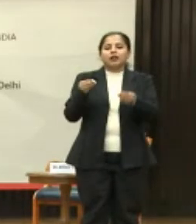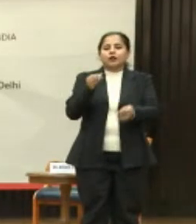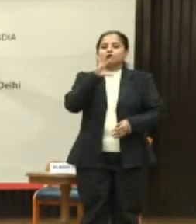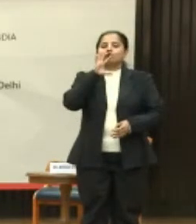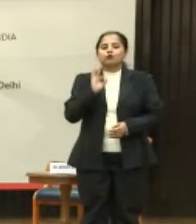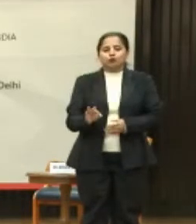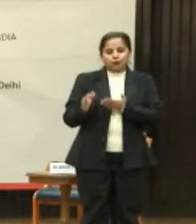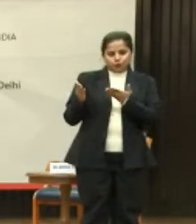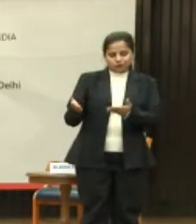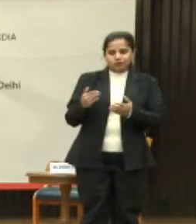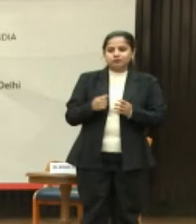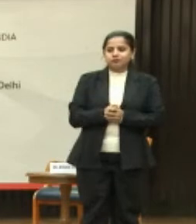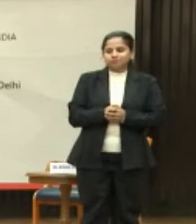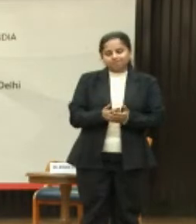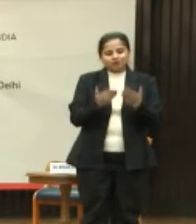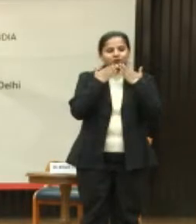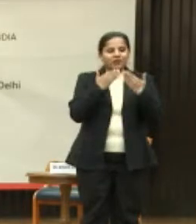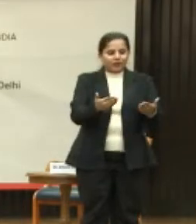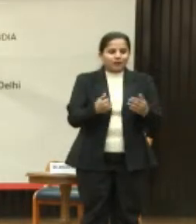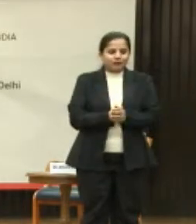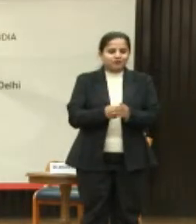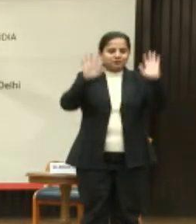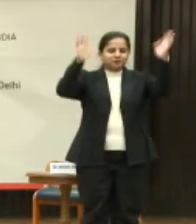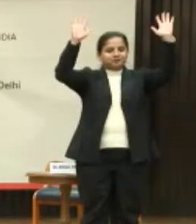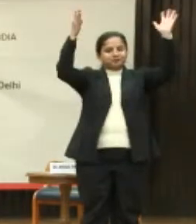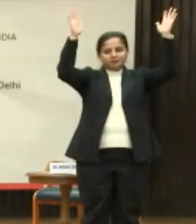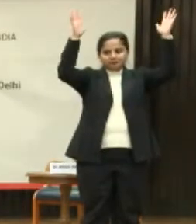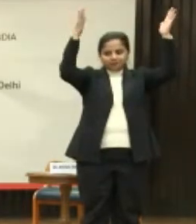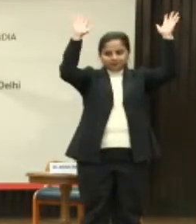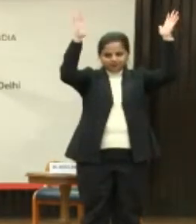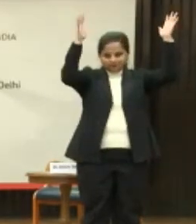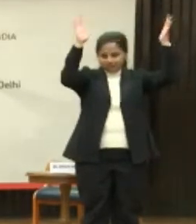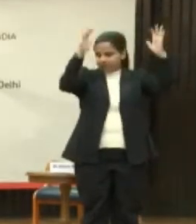is. Thank you.